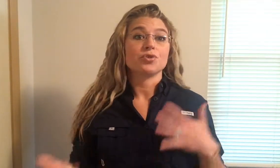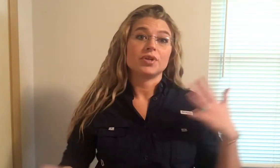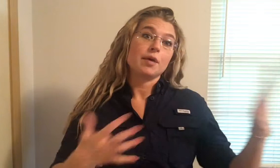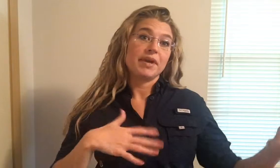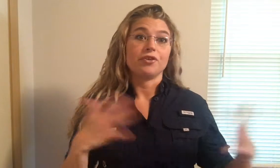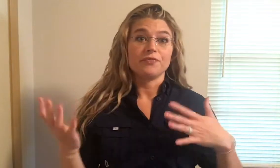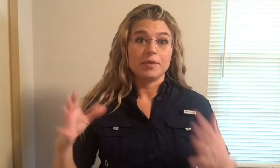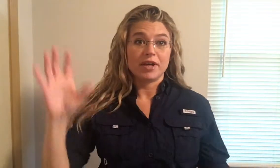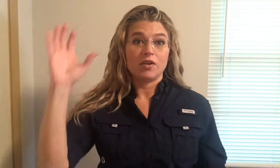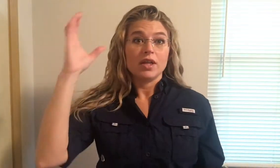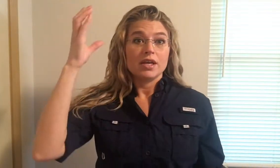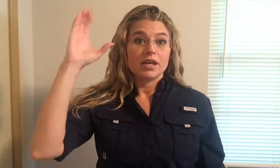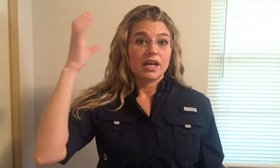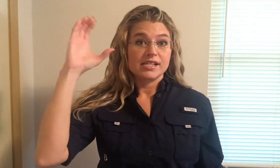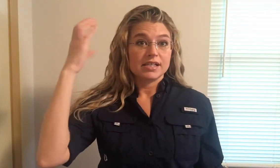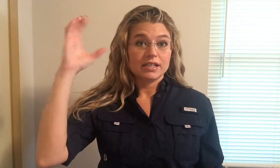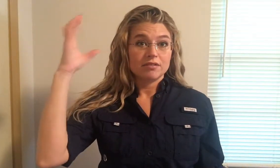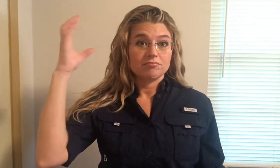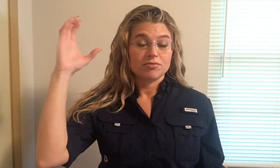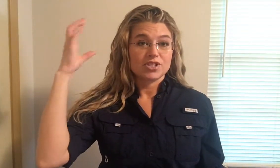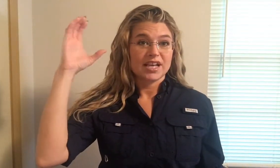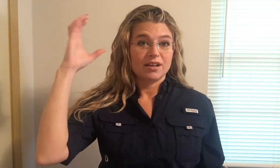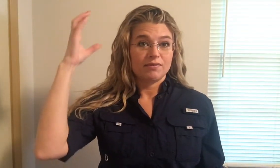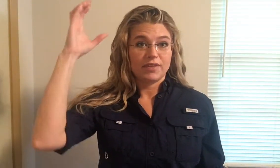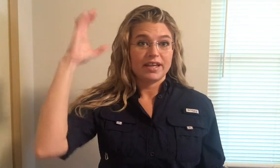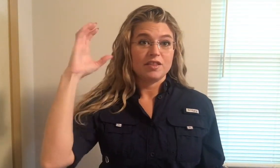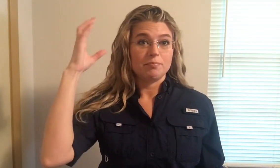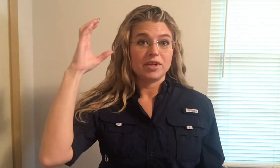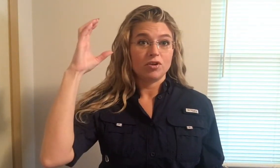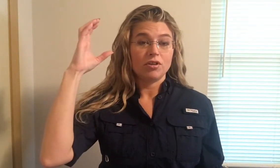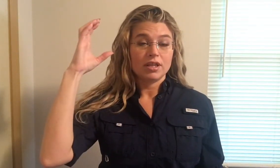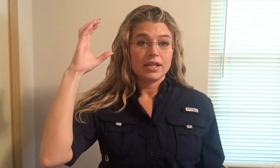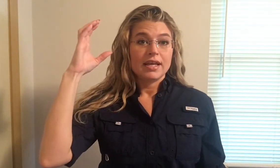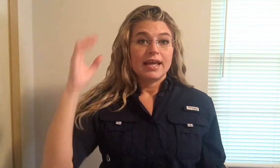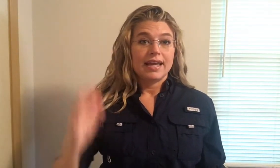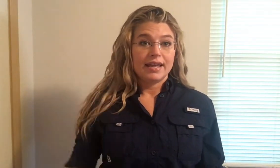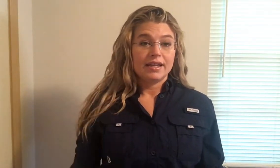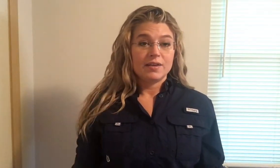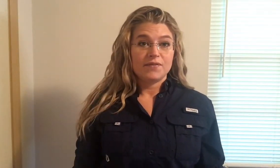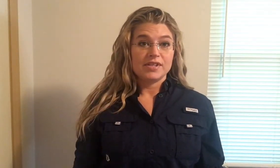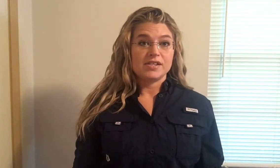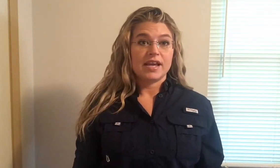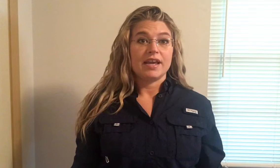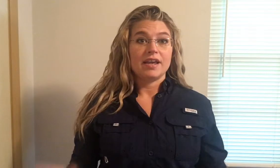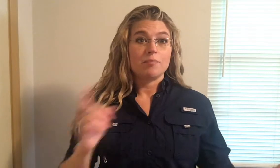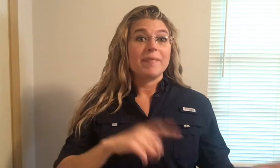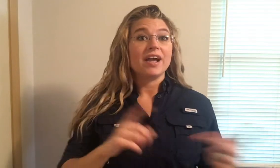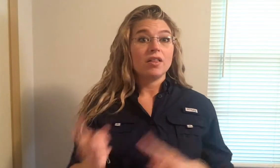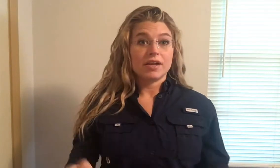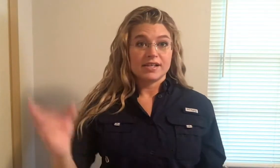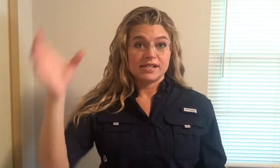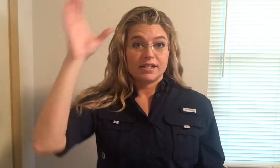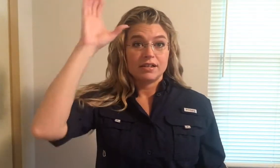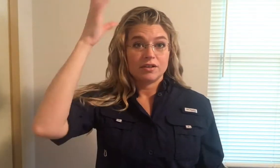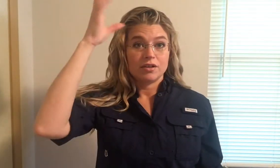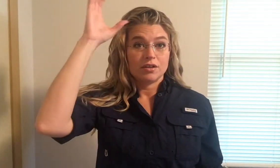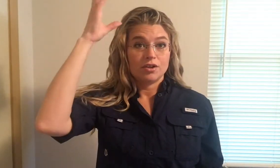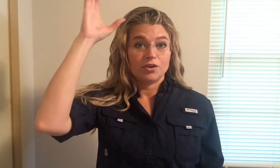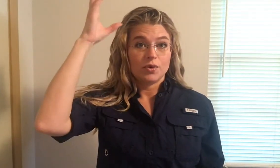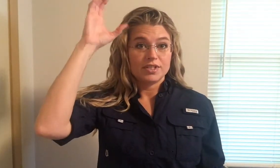not male or female, cousin, just kind of like in the middle. And if it's a male cousin, you're going to do